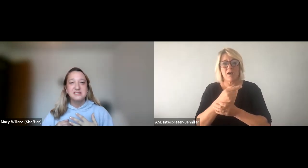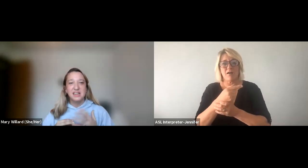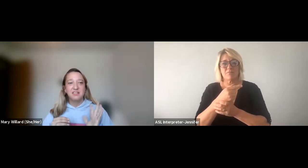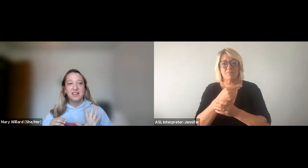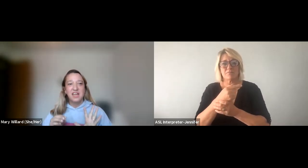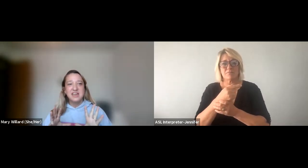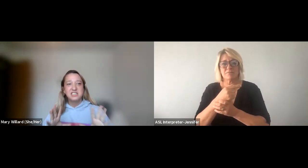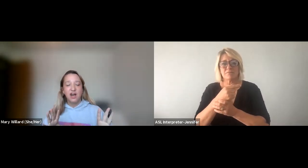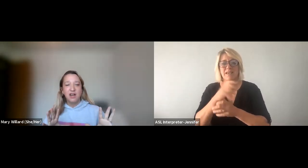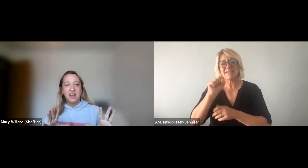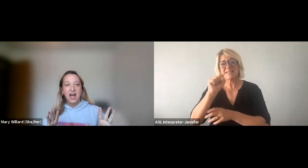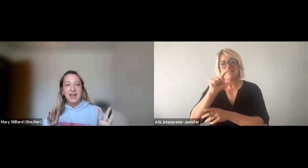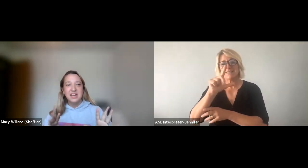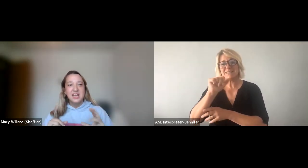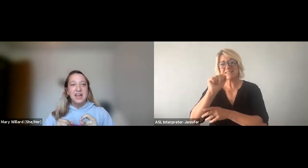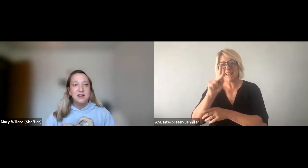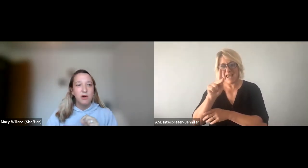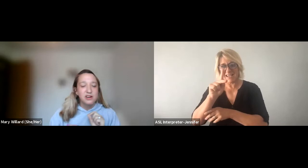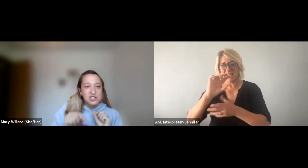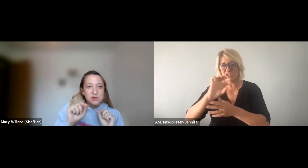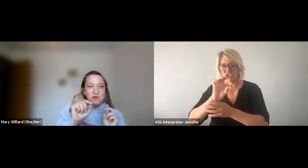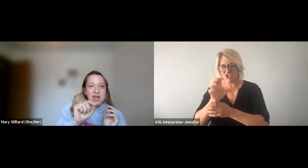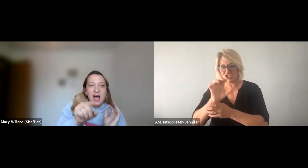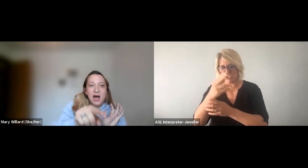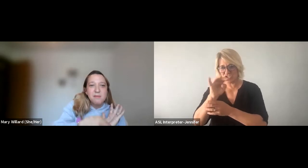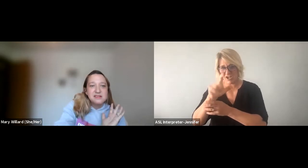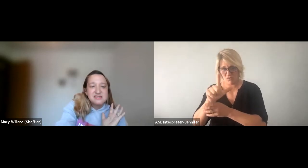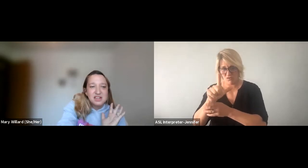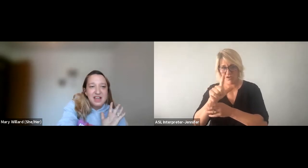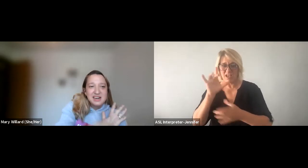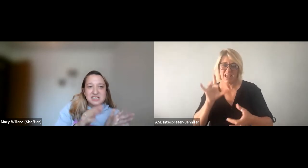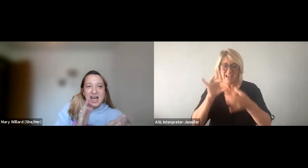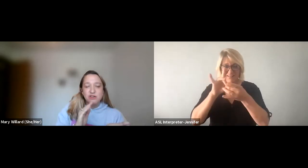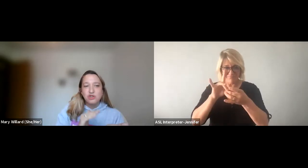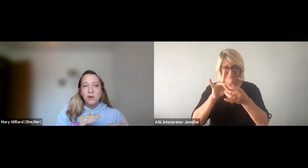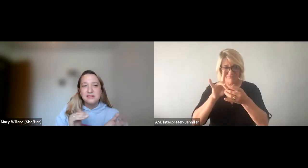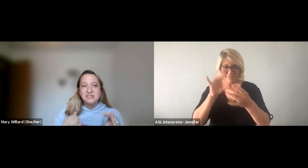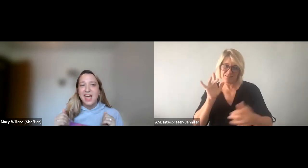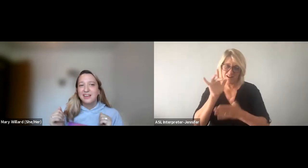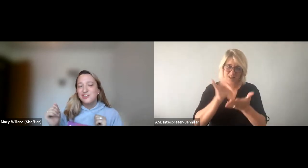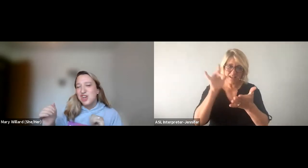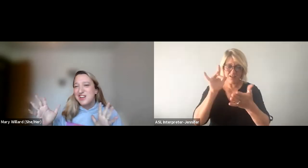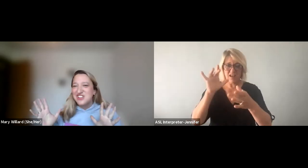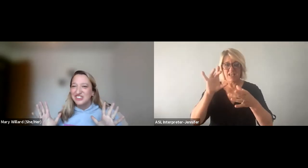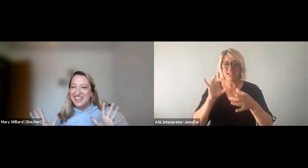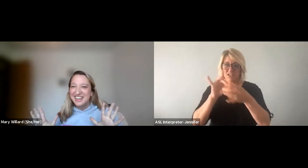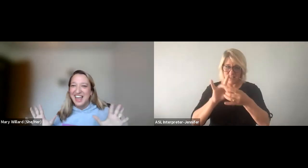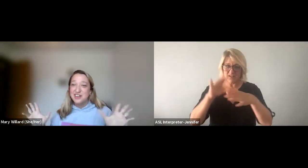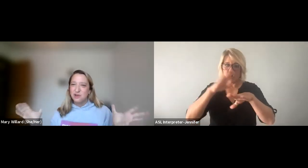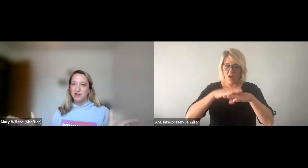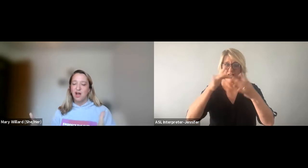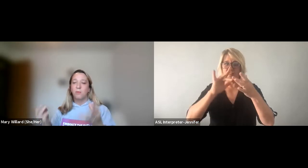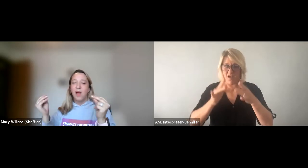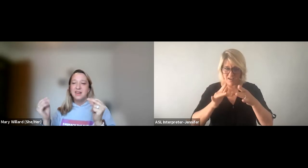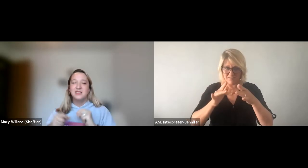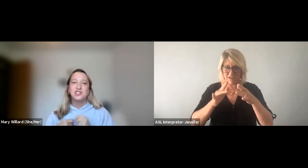you can select the Connect Online in order to select that join Slack channel link, and